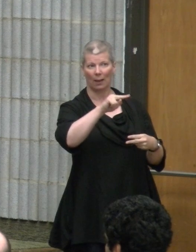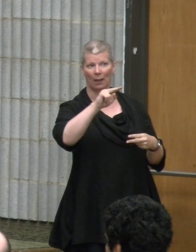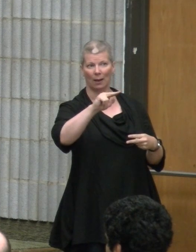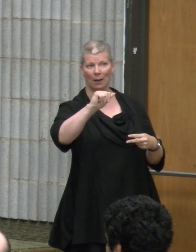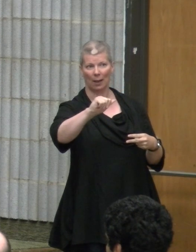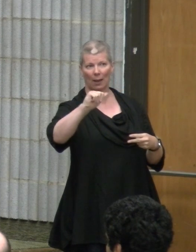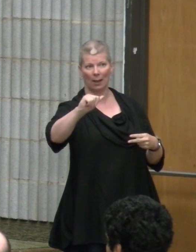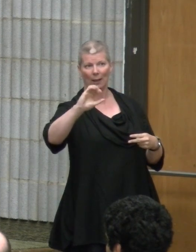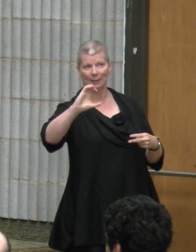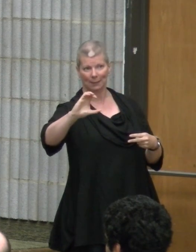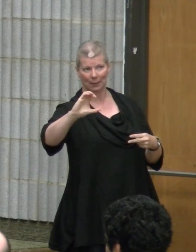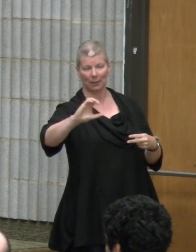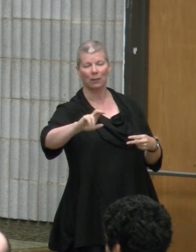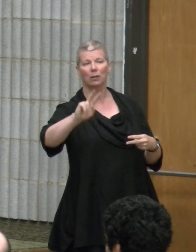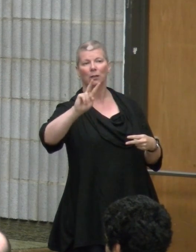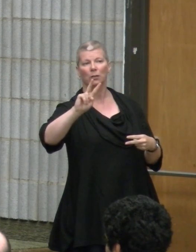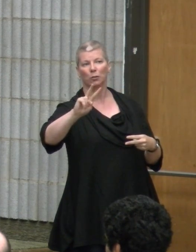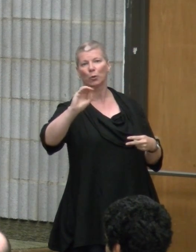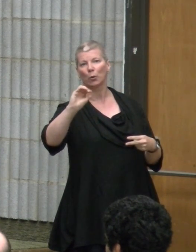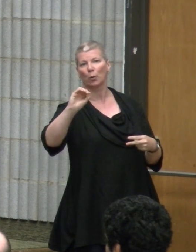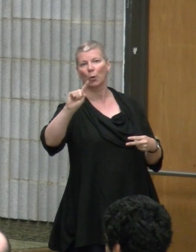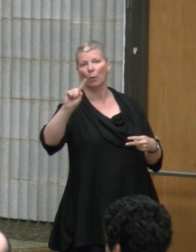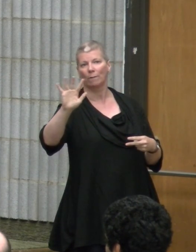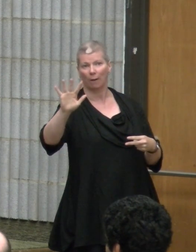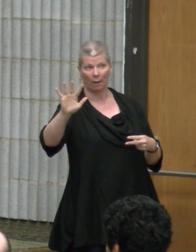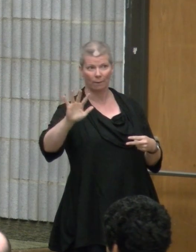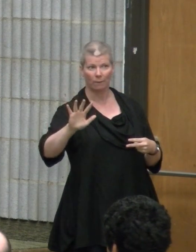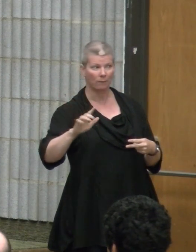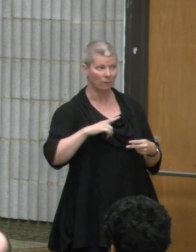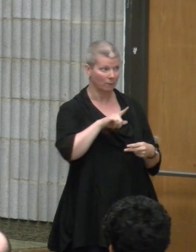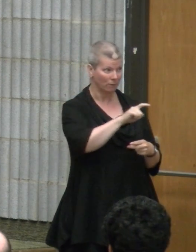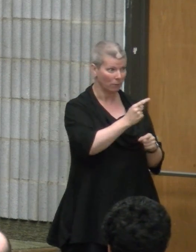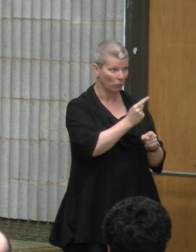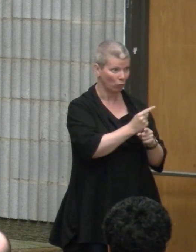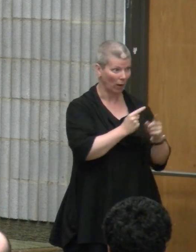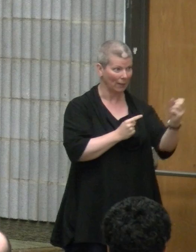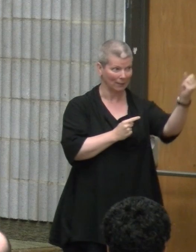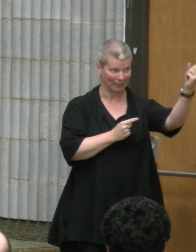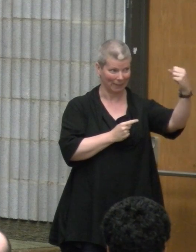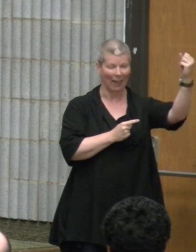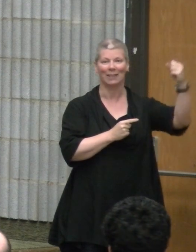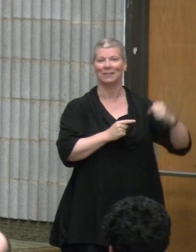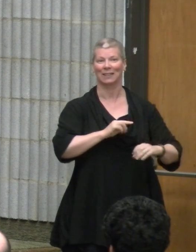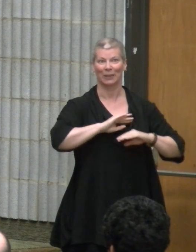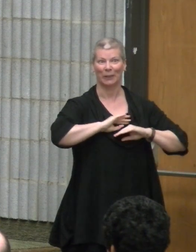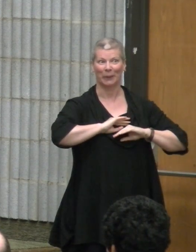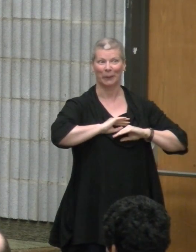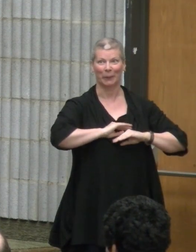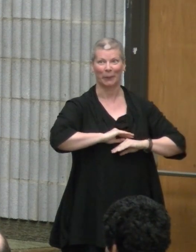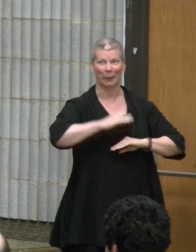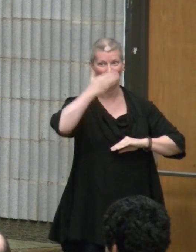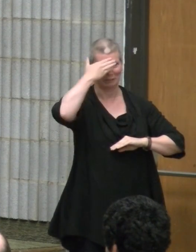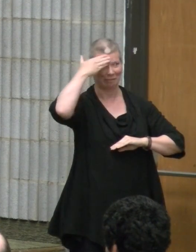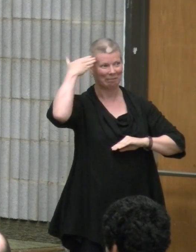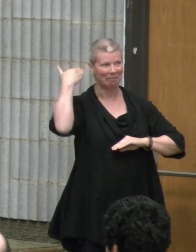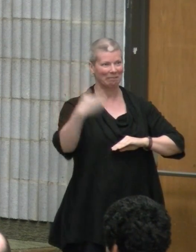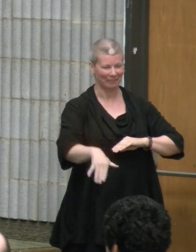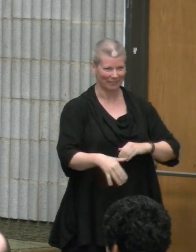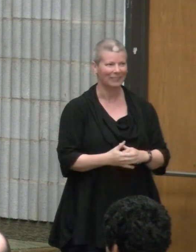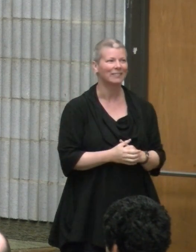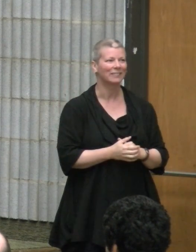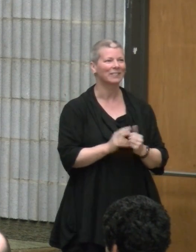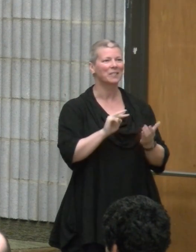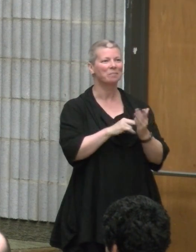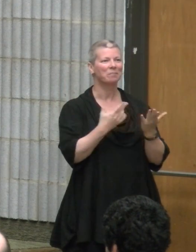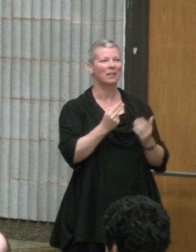NAAC 2015. Sebastian, is that correct? That's correct. Okay. Which stands